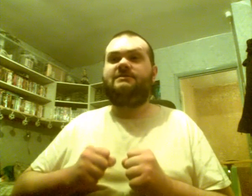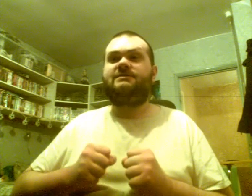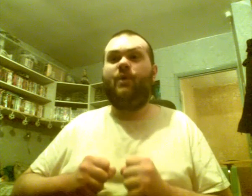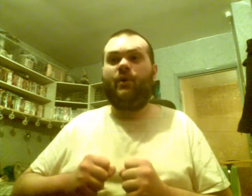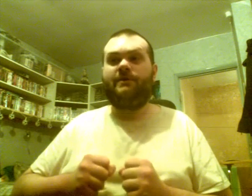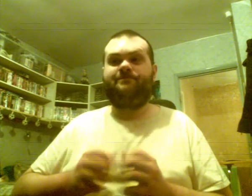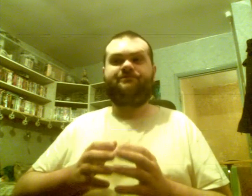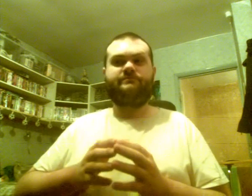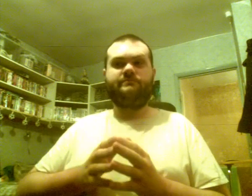a spork.